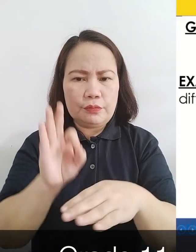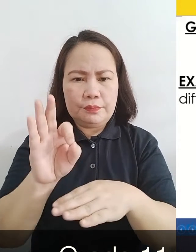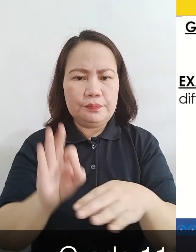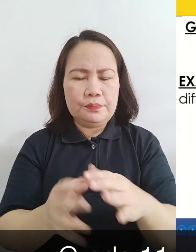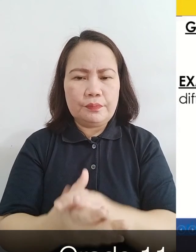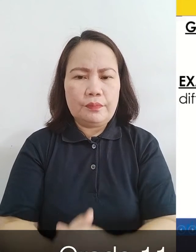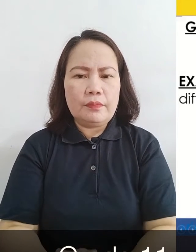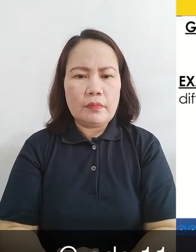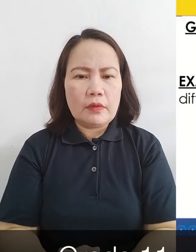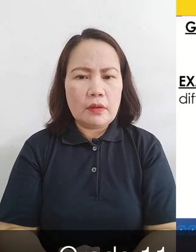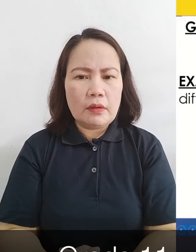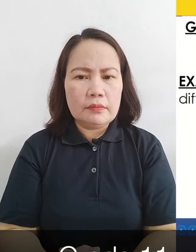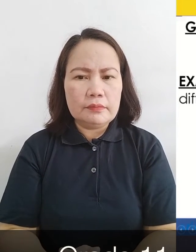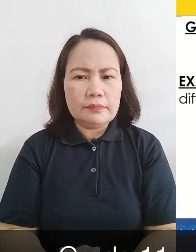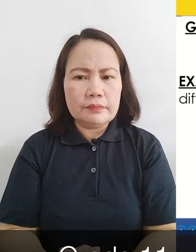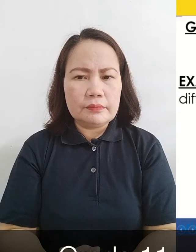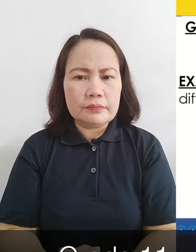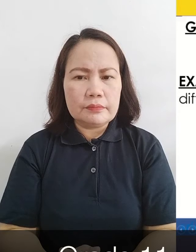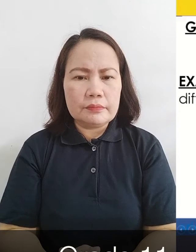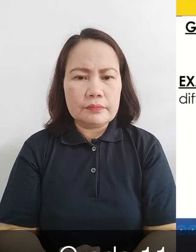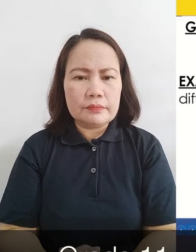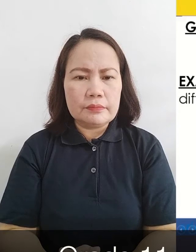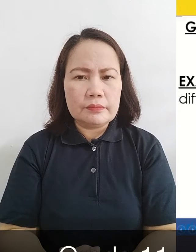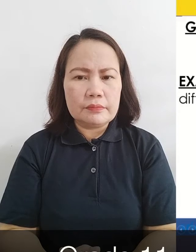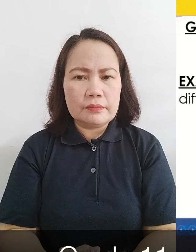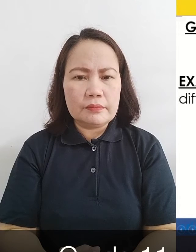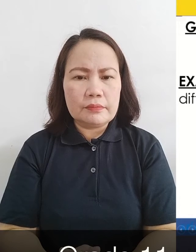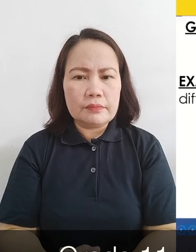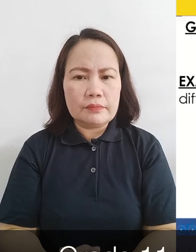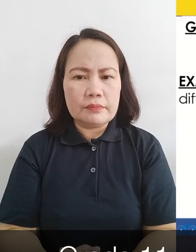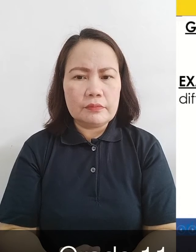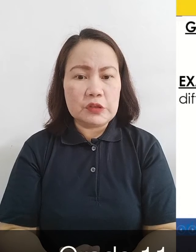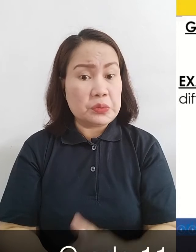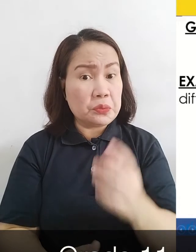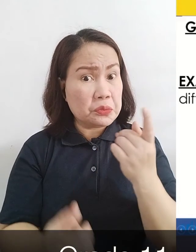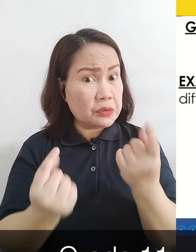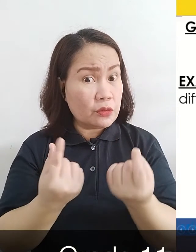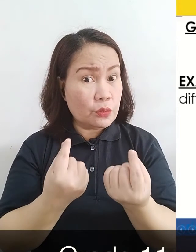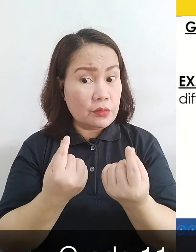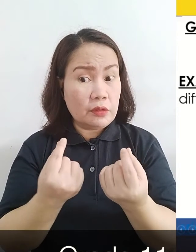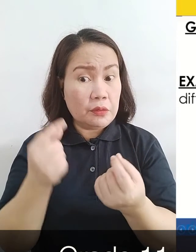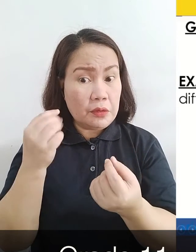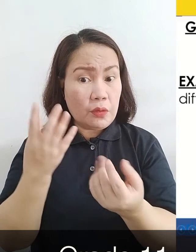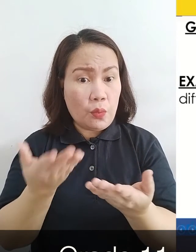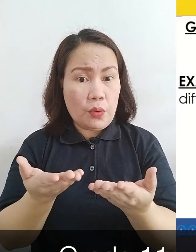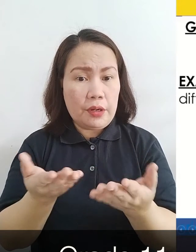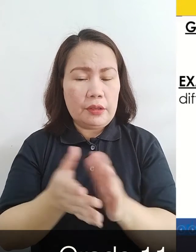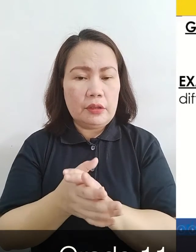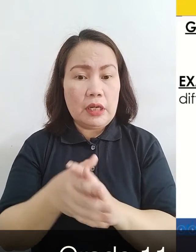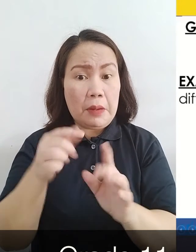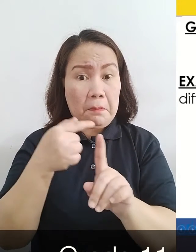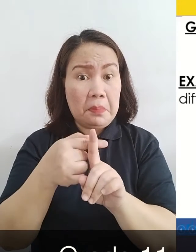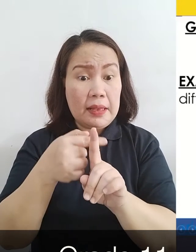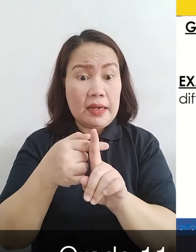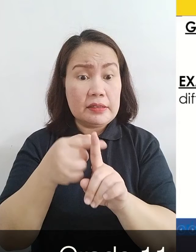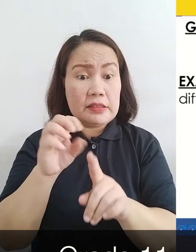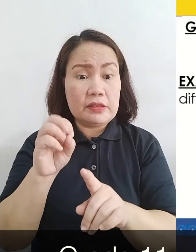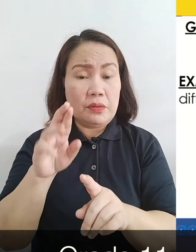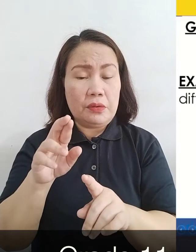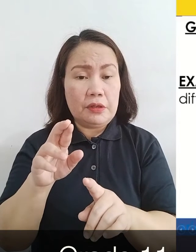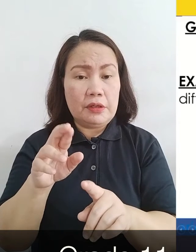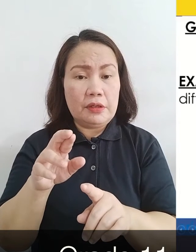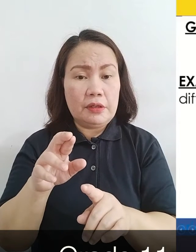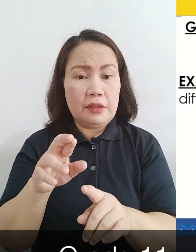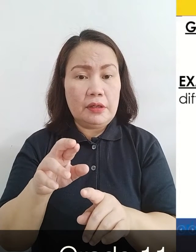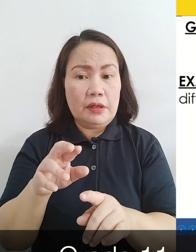kaya? Na-plus ba natin itong dalawa? O plus ba ito yung f of x saka r of